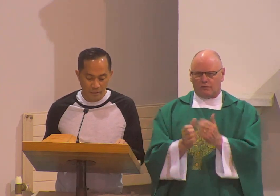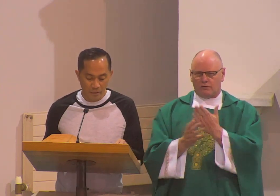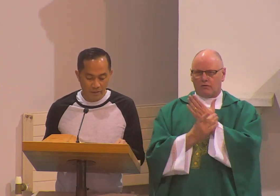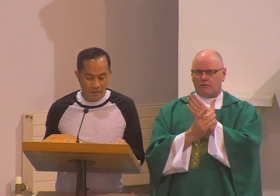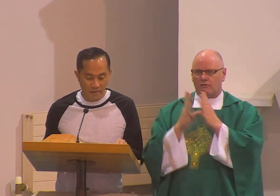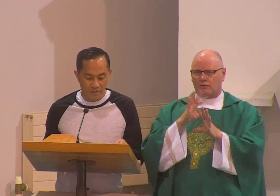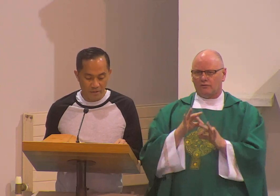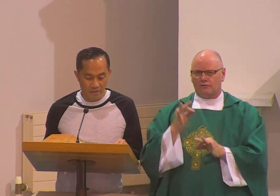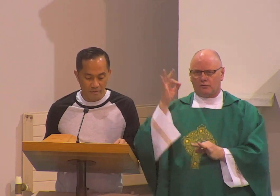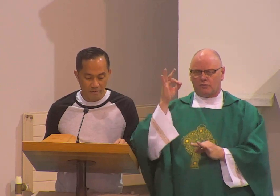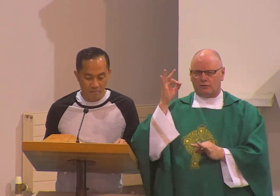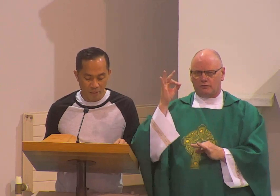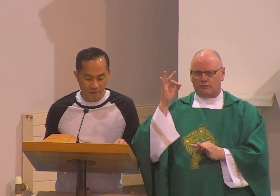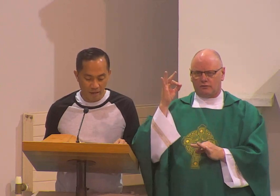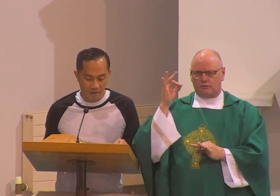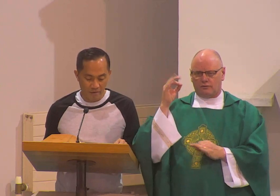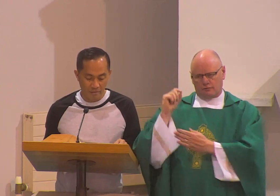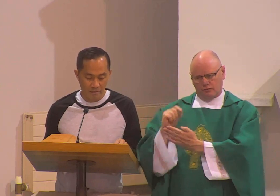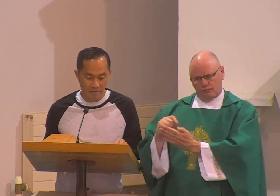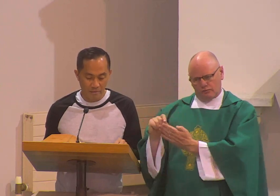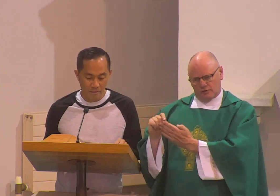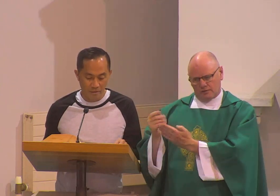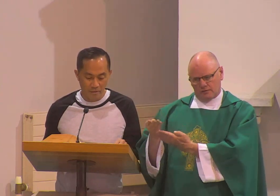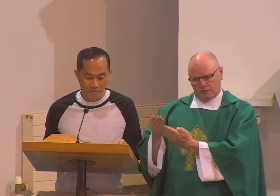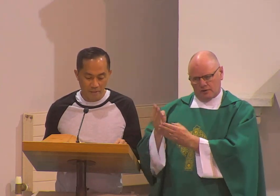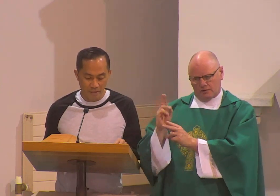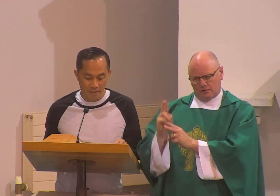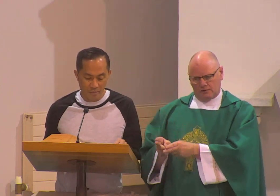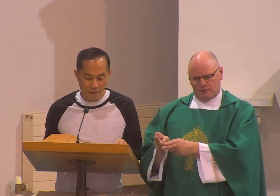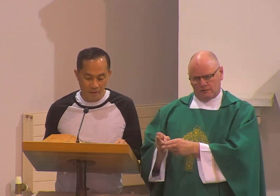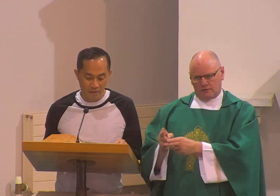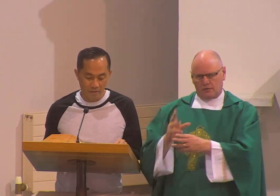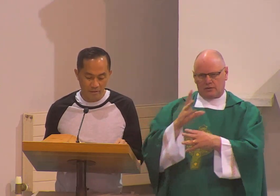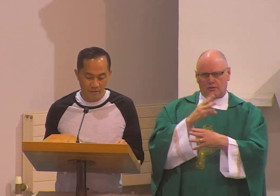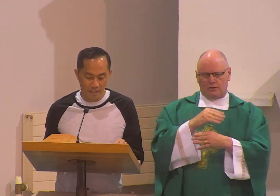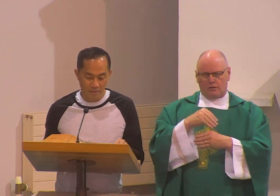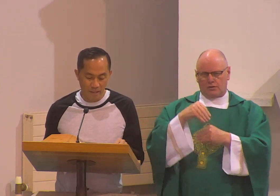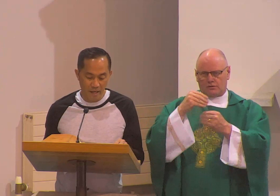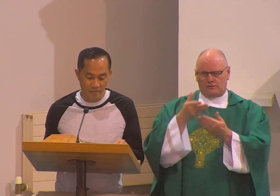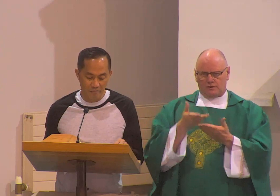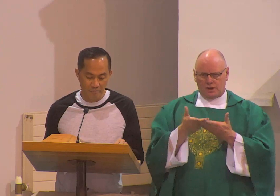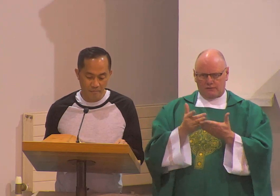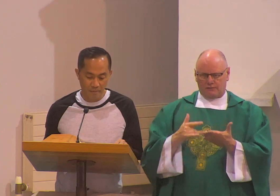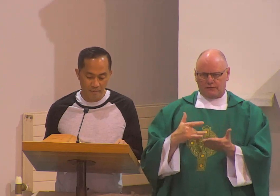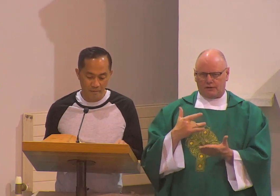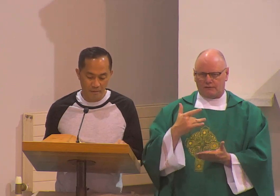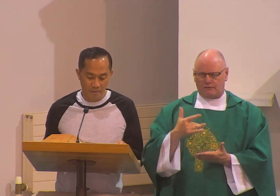The written letters bring death, but the Spirit gives life.